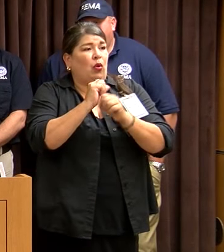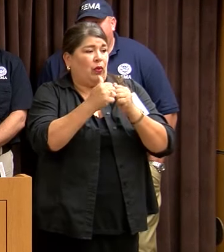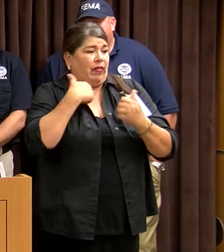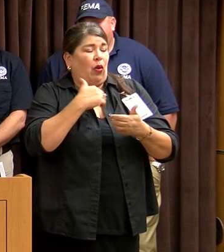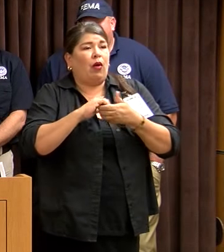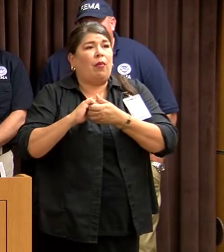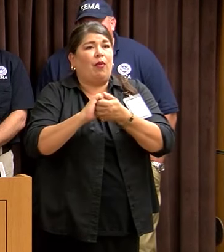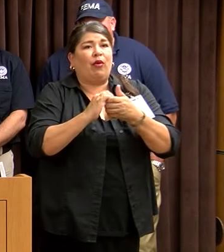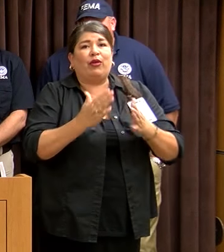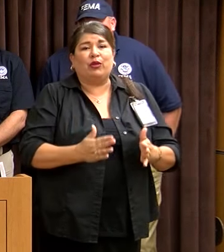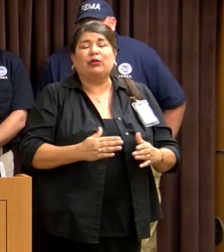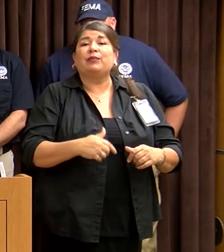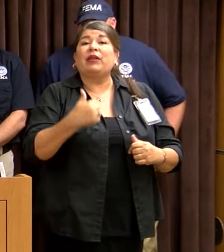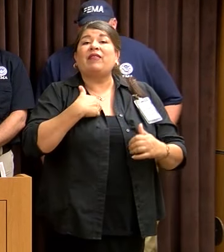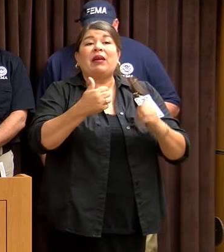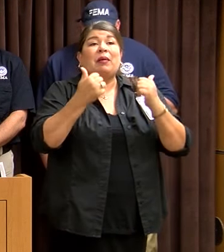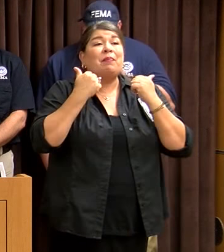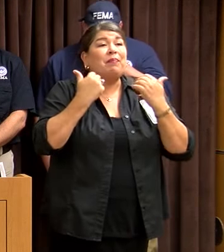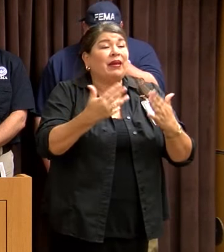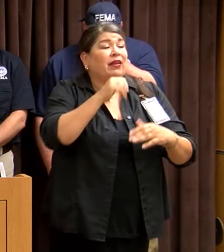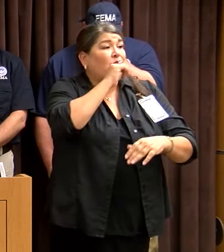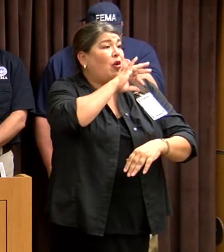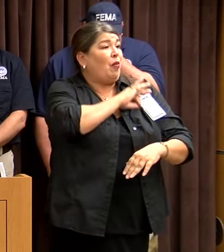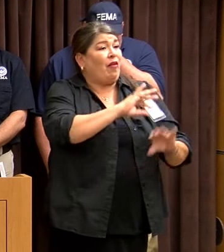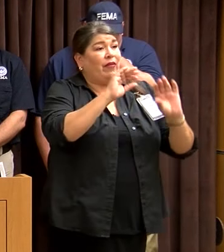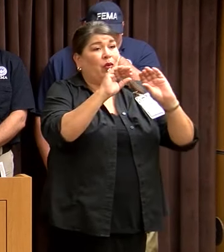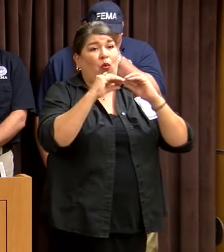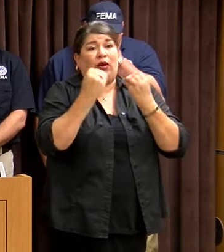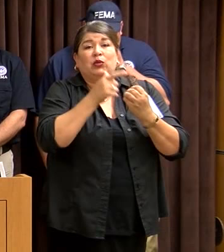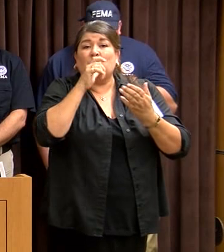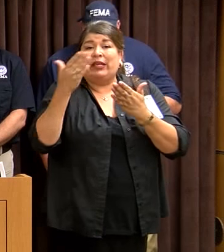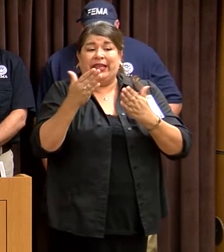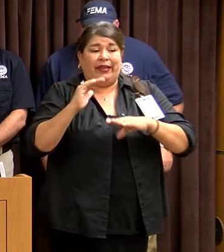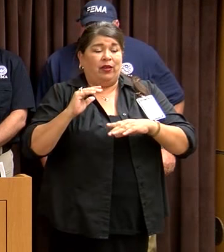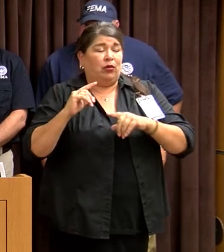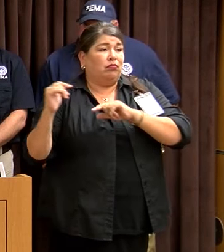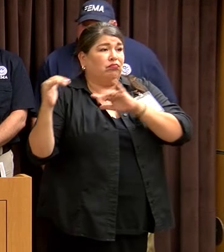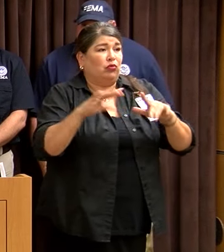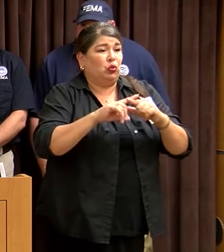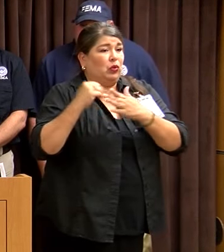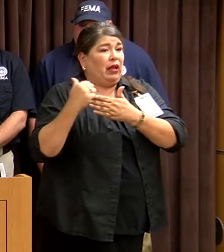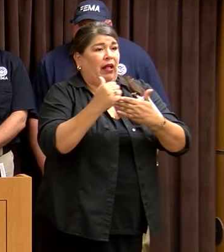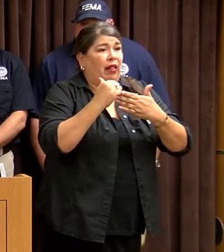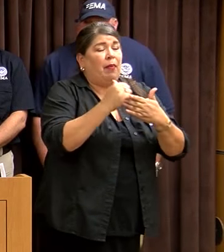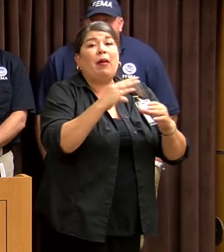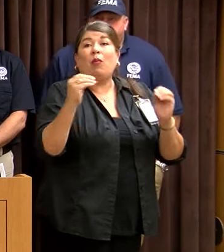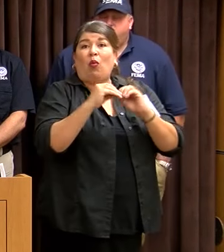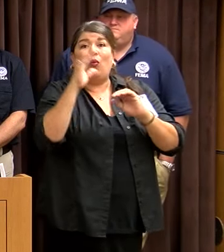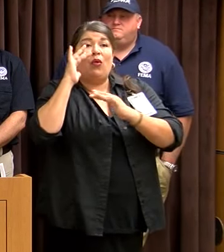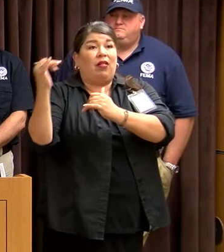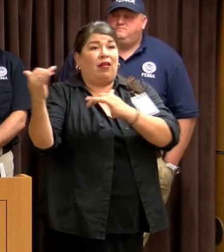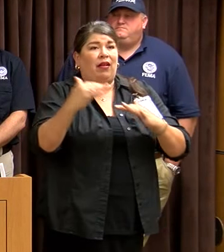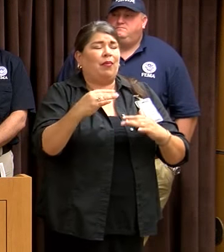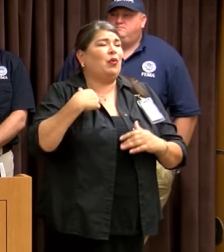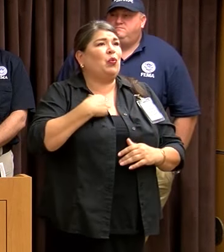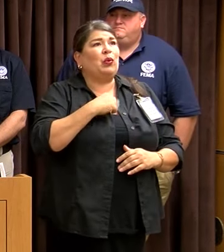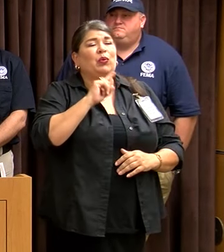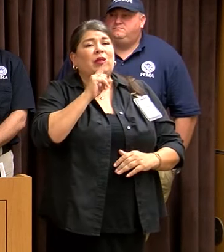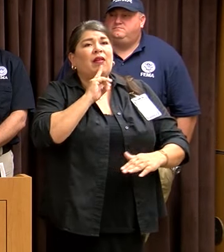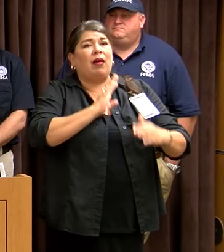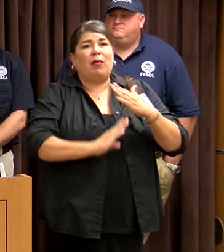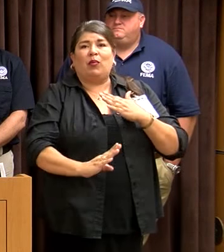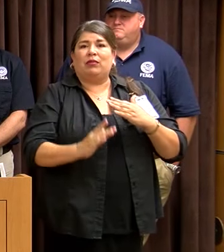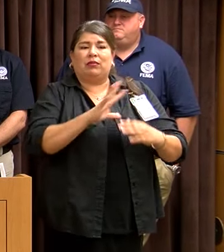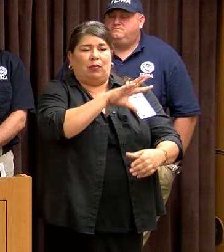are so many nonprofits and faith-based organizations that are here to help, and more will come to help, and we're humbled to be a part of that.